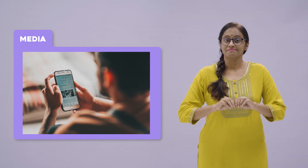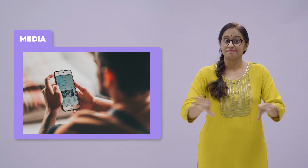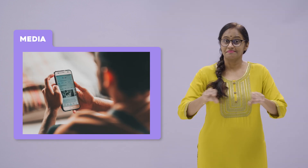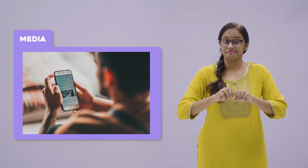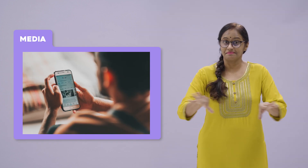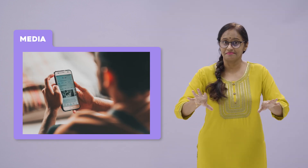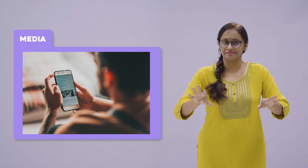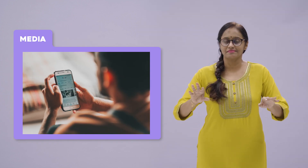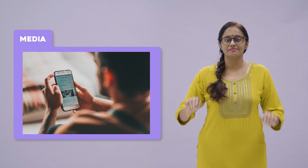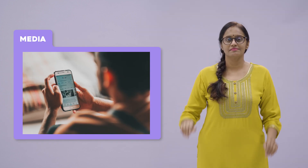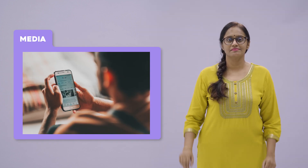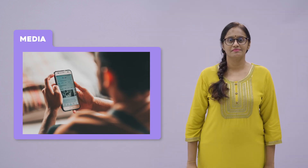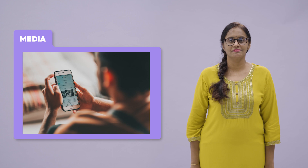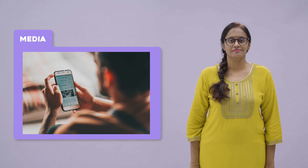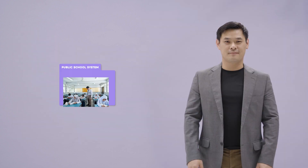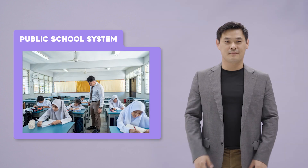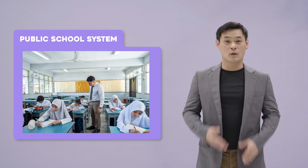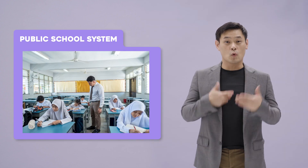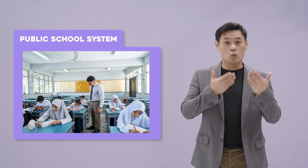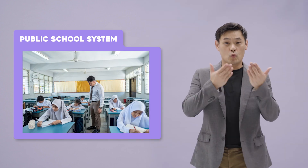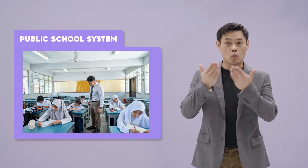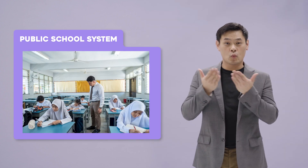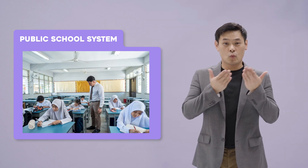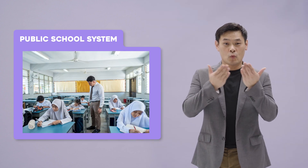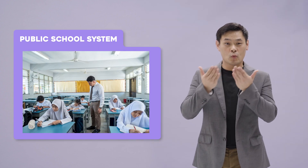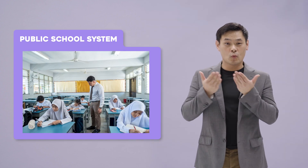Media, public school system,